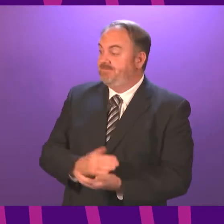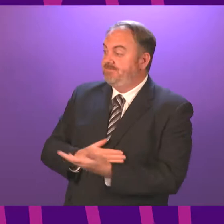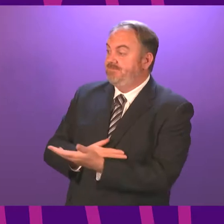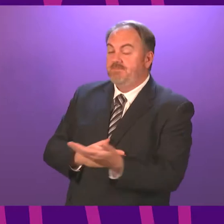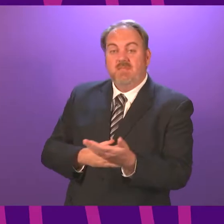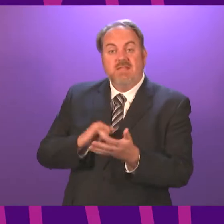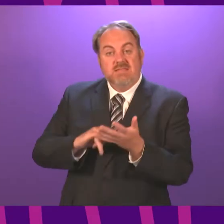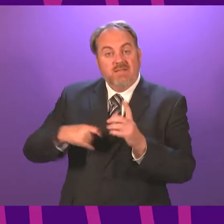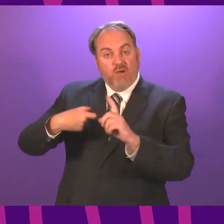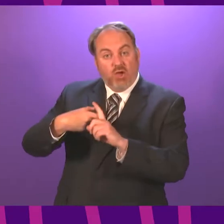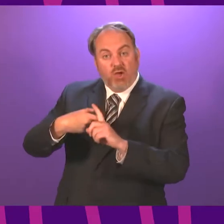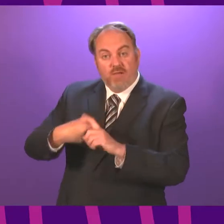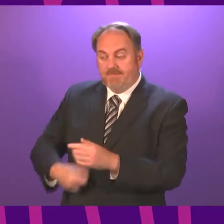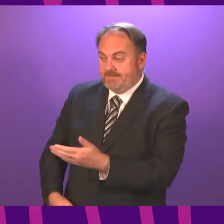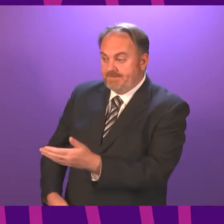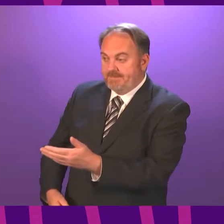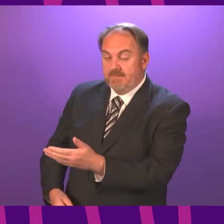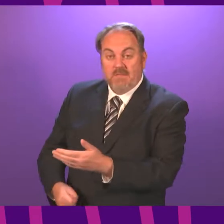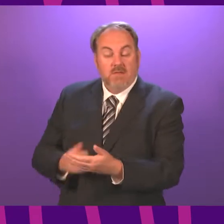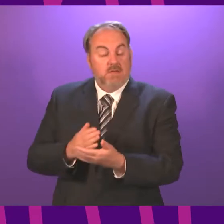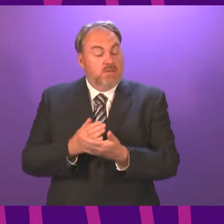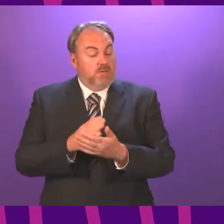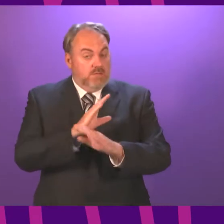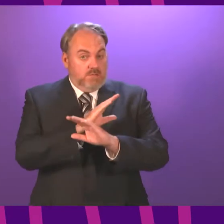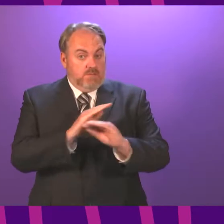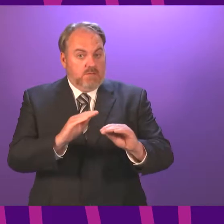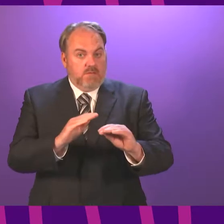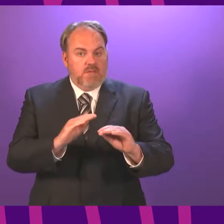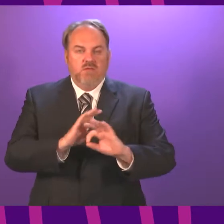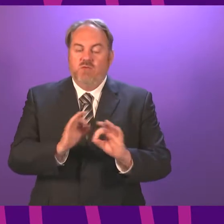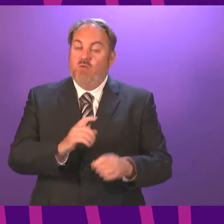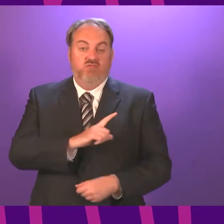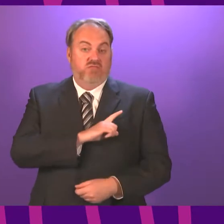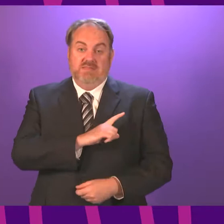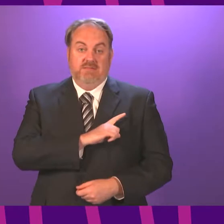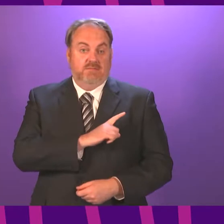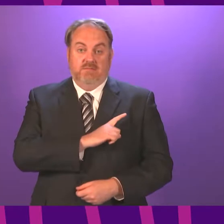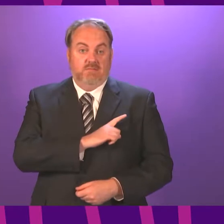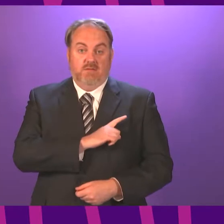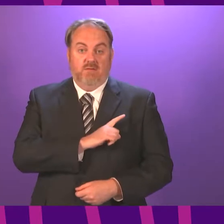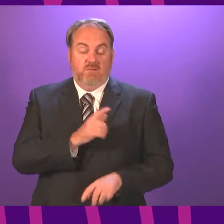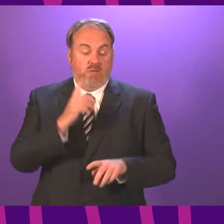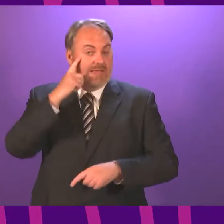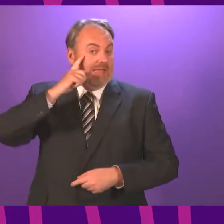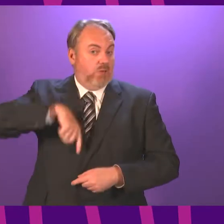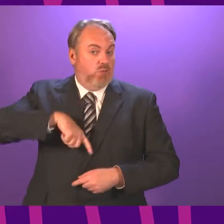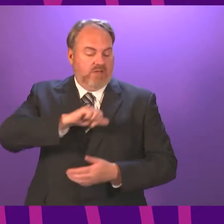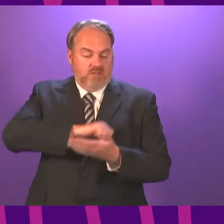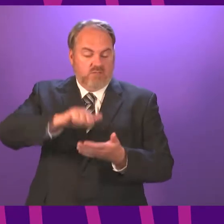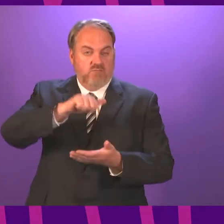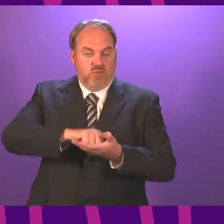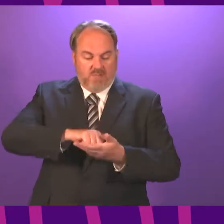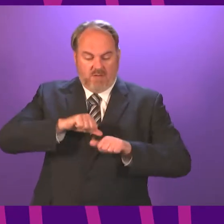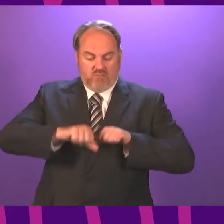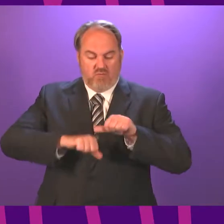on Stephen Kerr. Presiding Officer, there's absolutely no case for bypassing due process, and the laws as